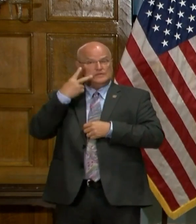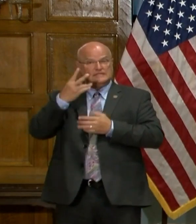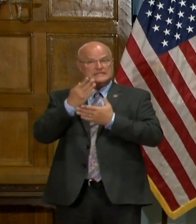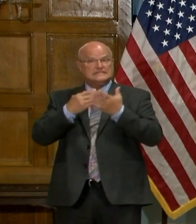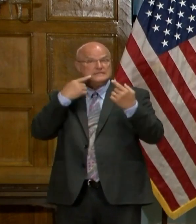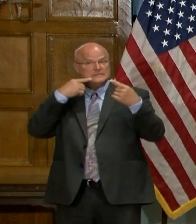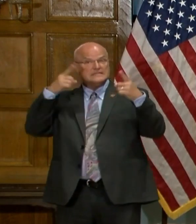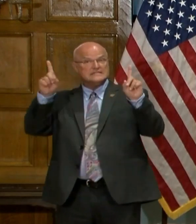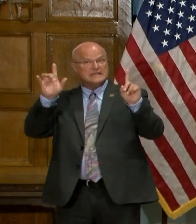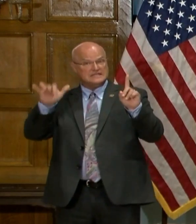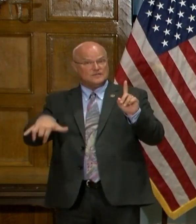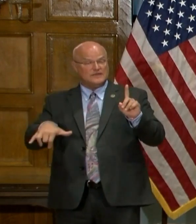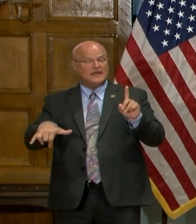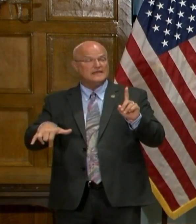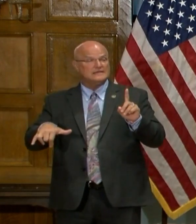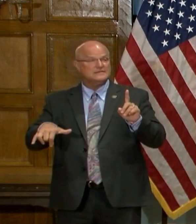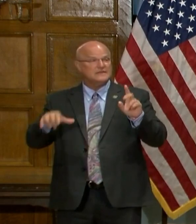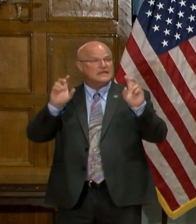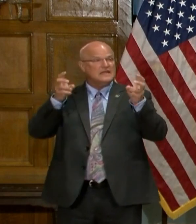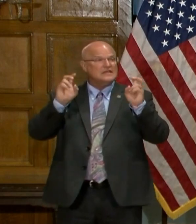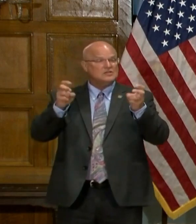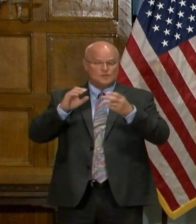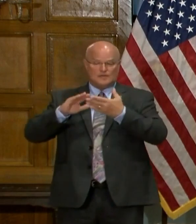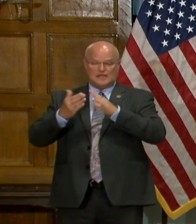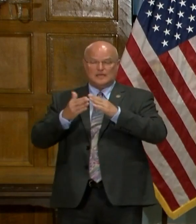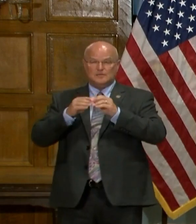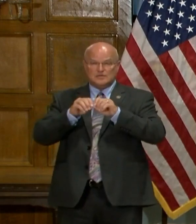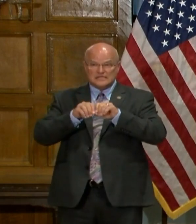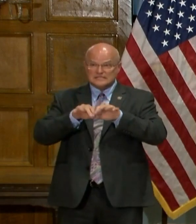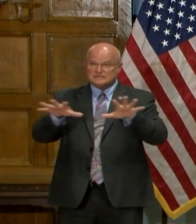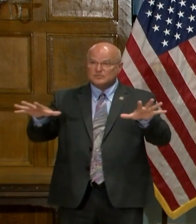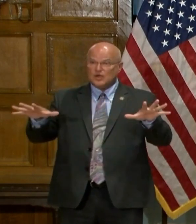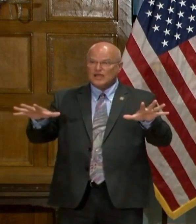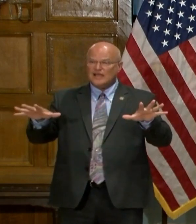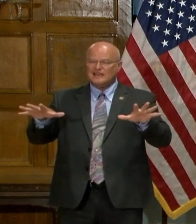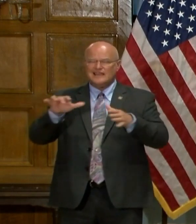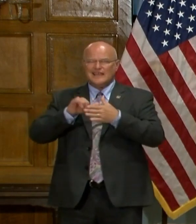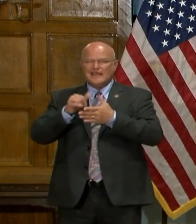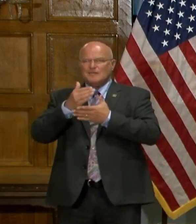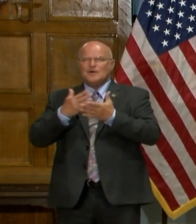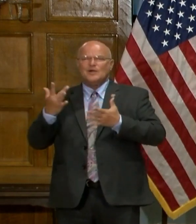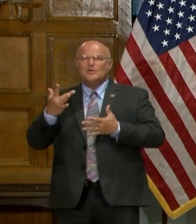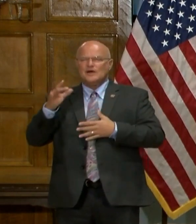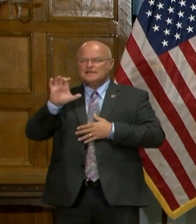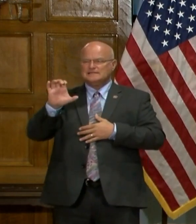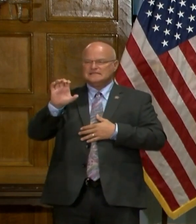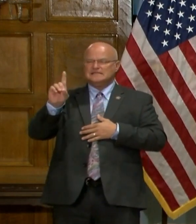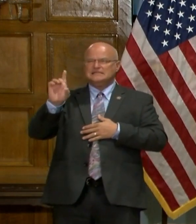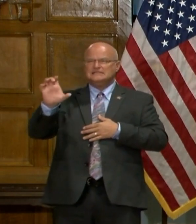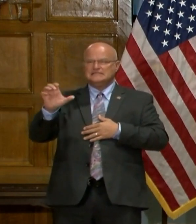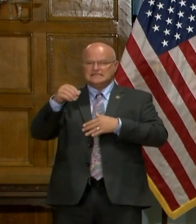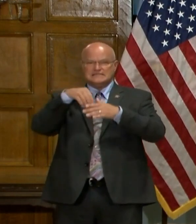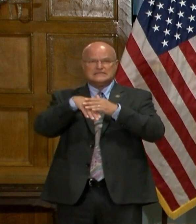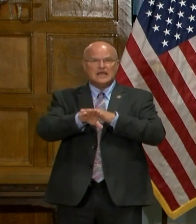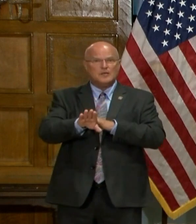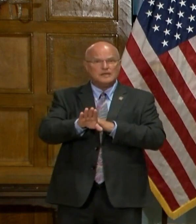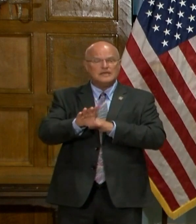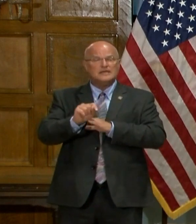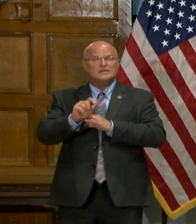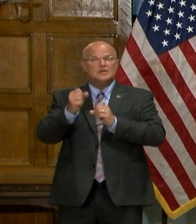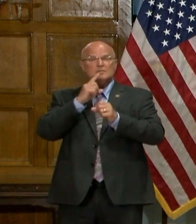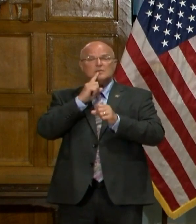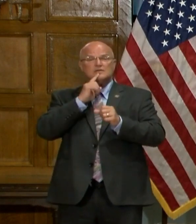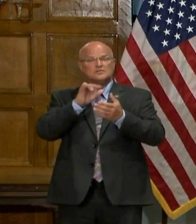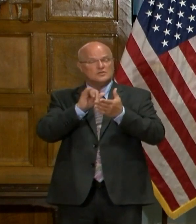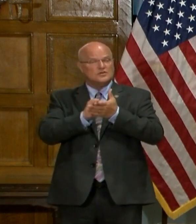some success in that. In terms of the community spread, you know, that's part of why the CDC has come in to